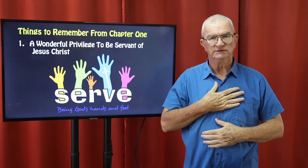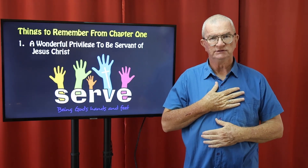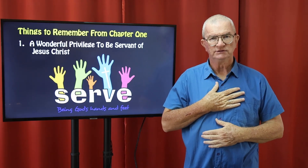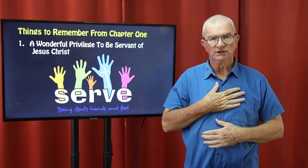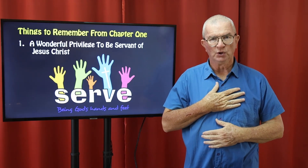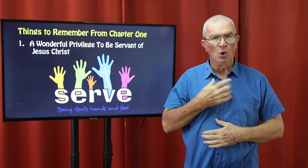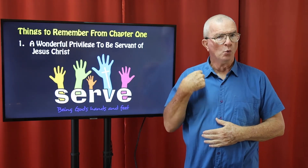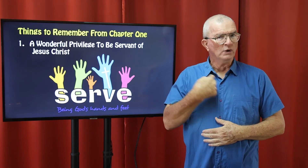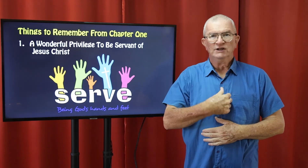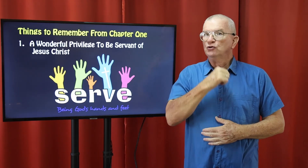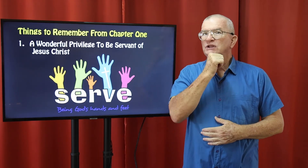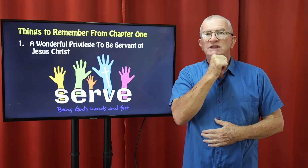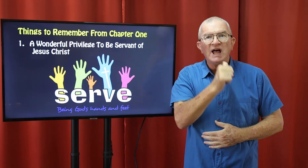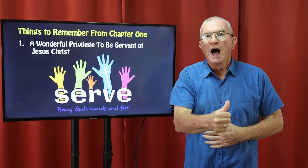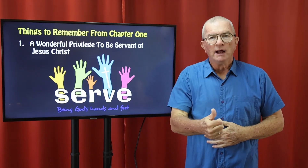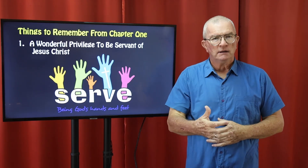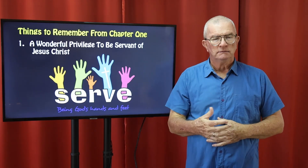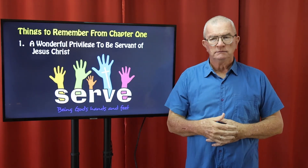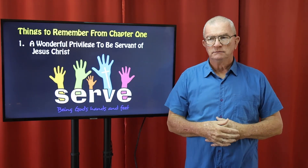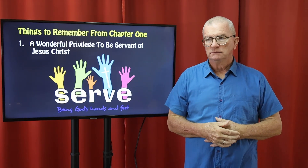privilege. We should not